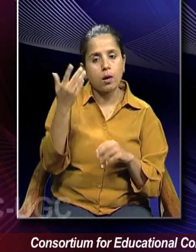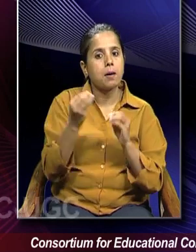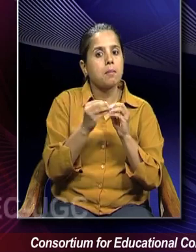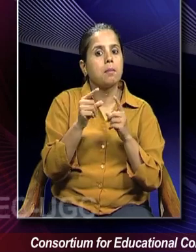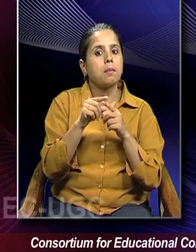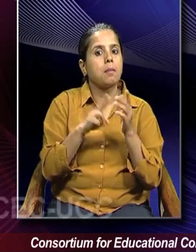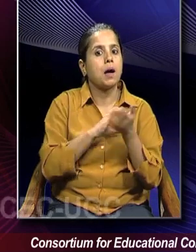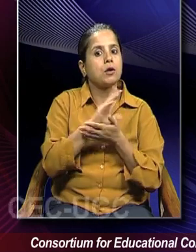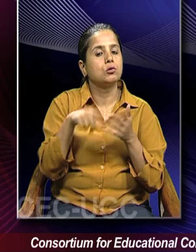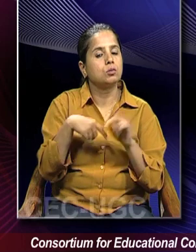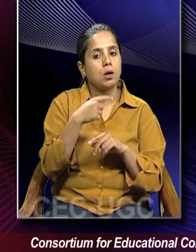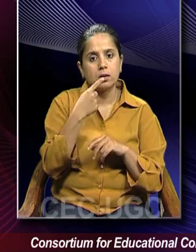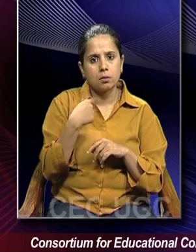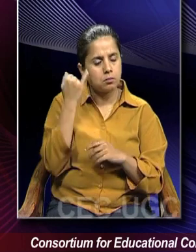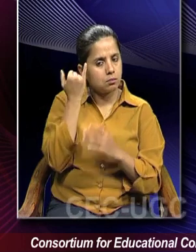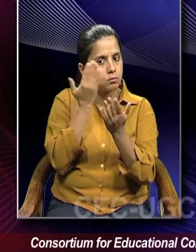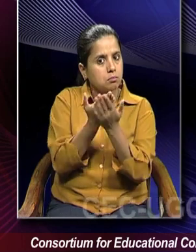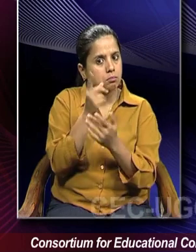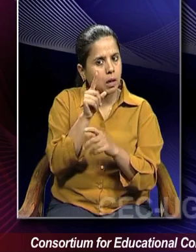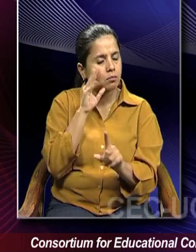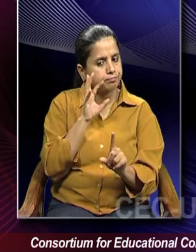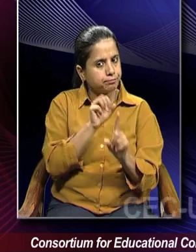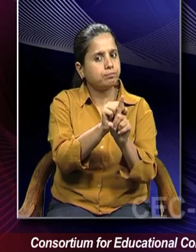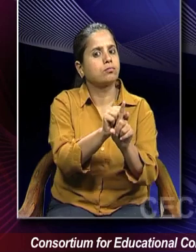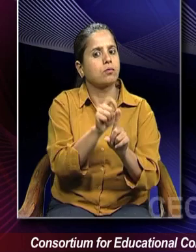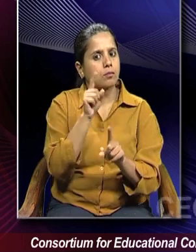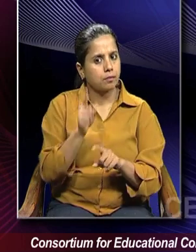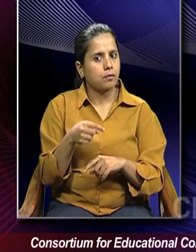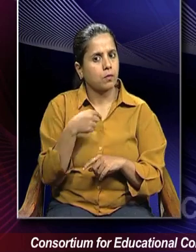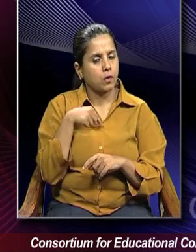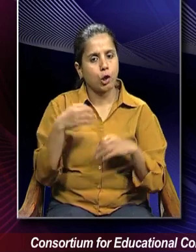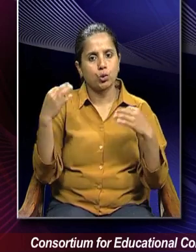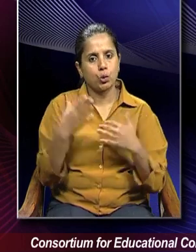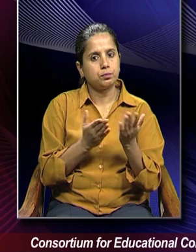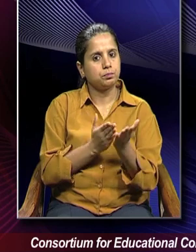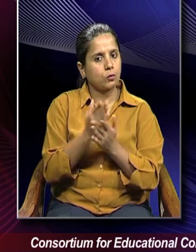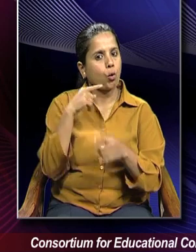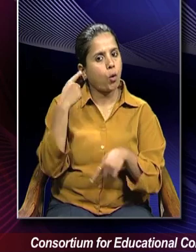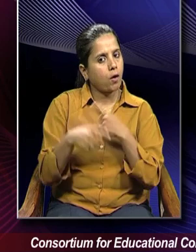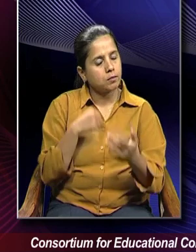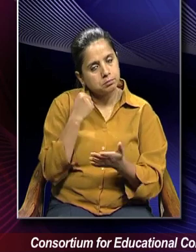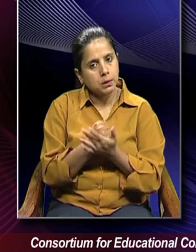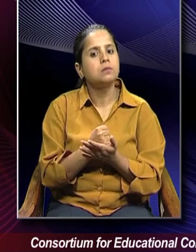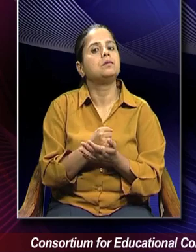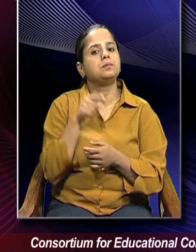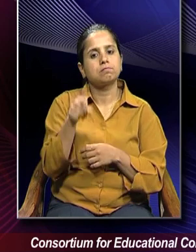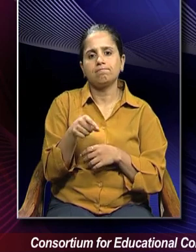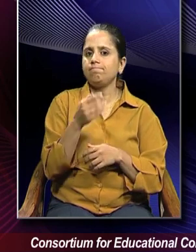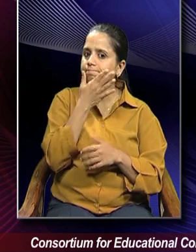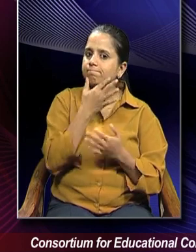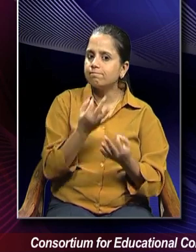benchmarking suggests that we should identify a new path always, and that is the beauty